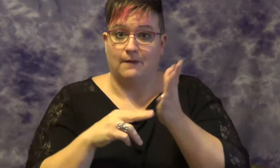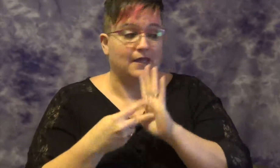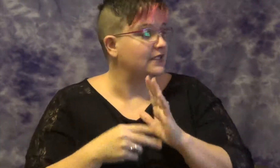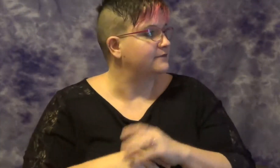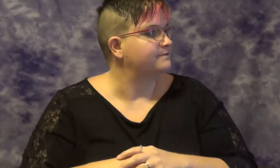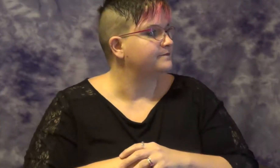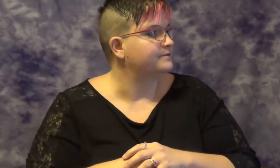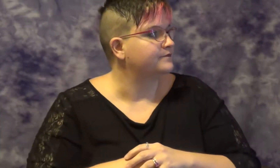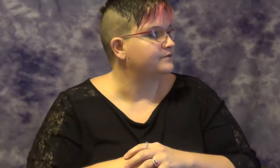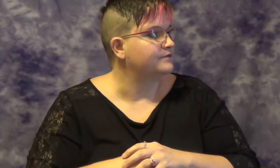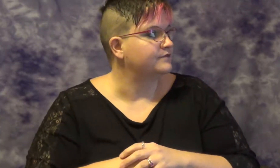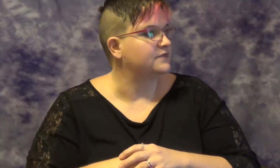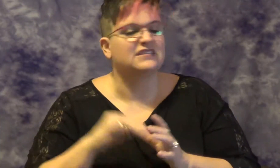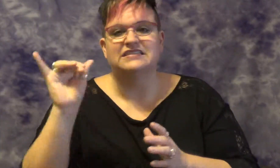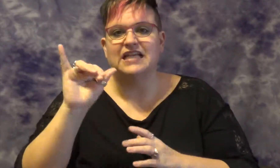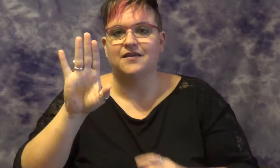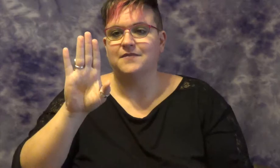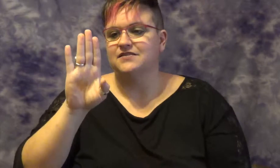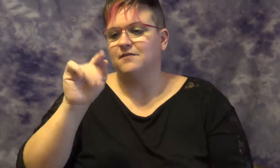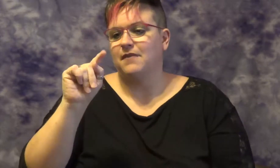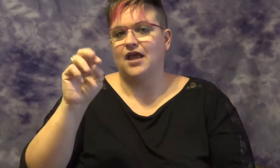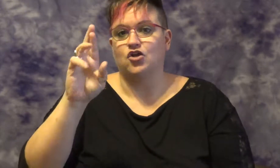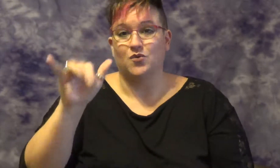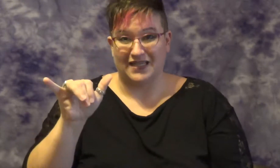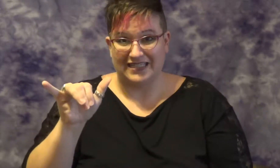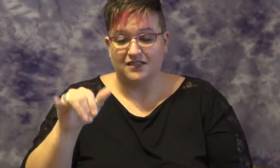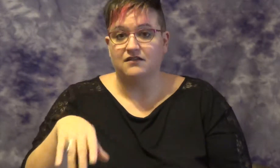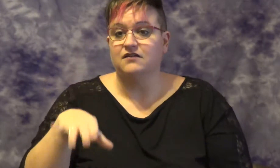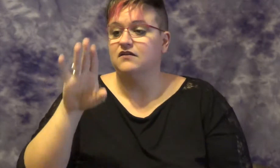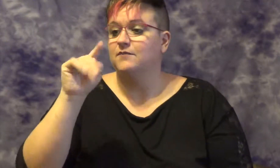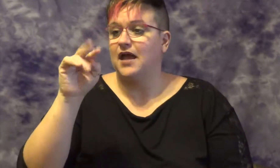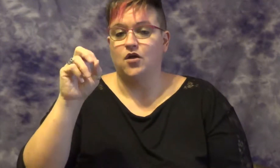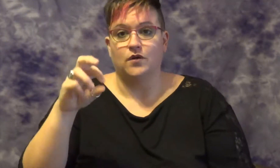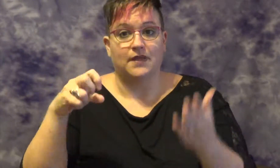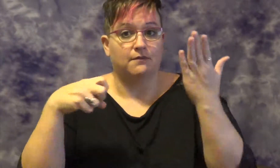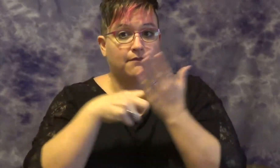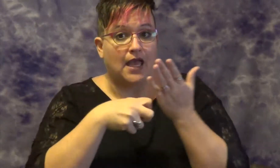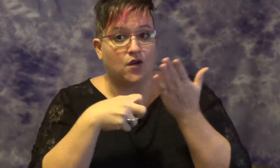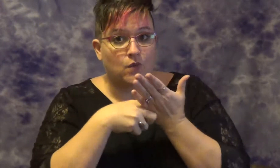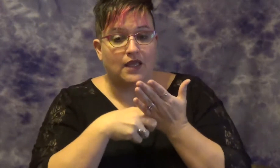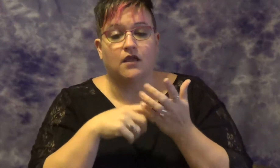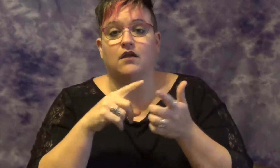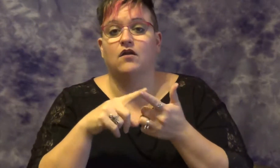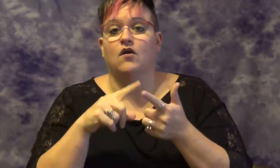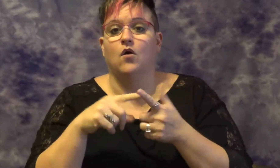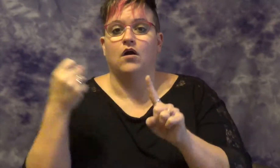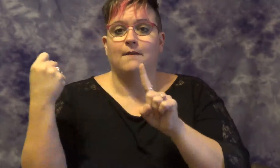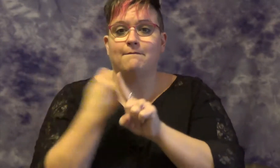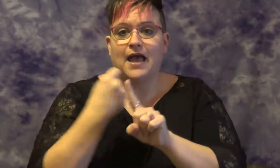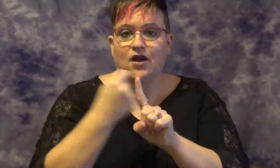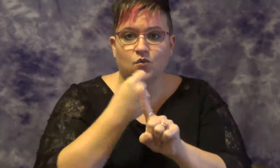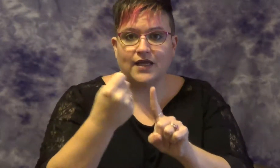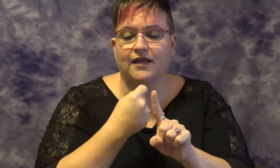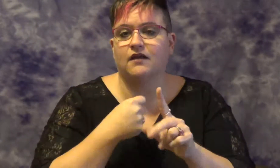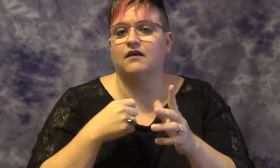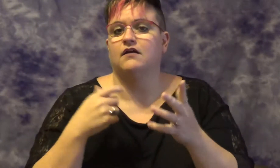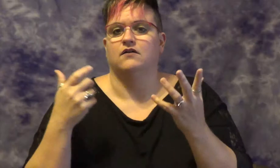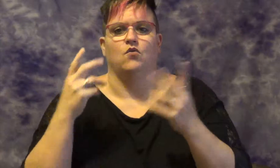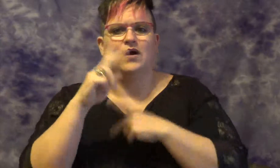it? They all have different meanings. Same as with battery. Battery means like the battery for a car